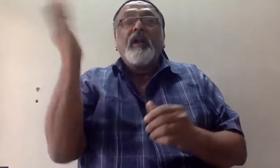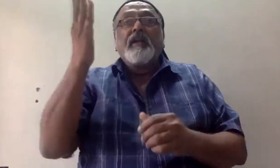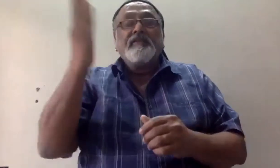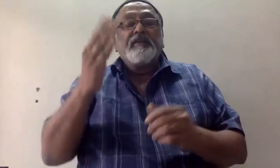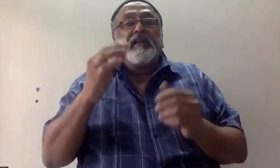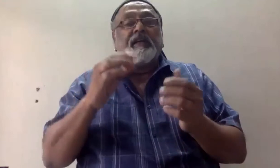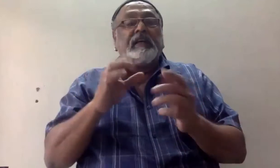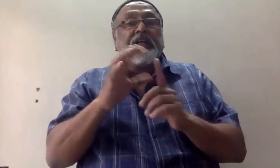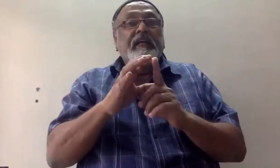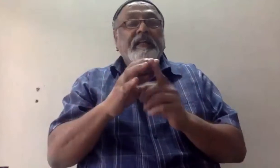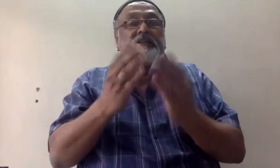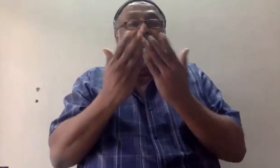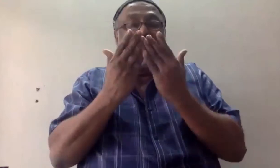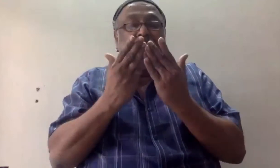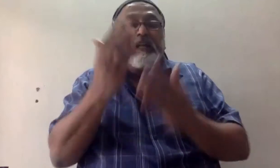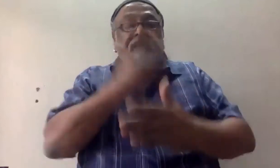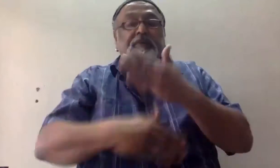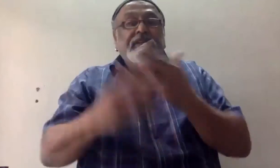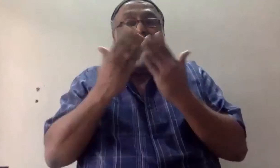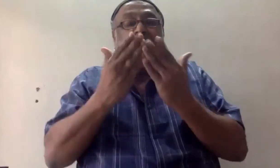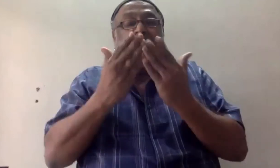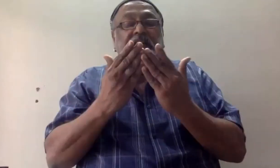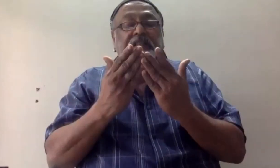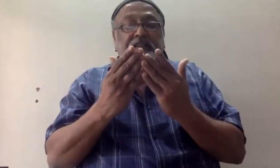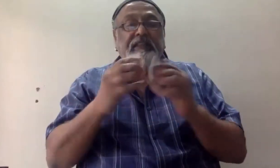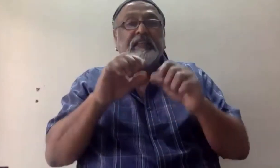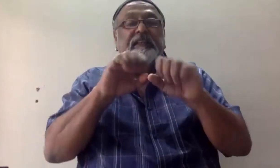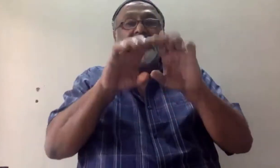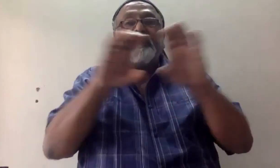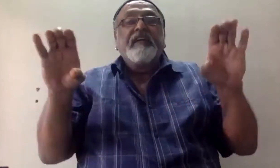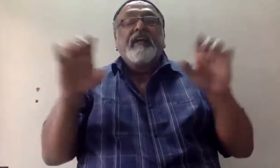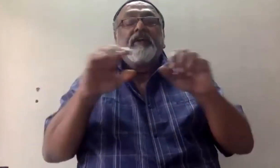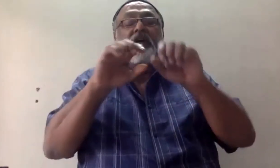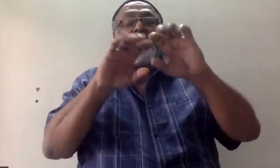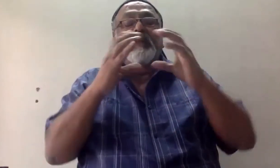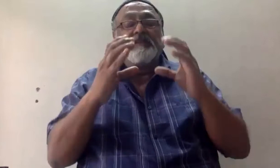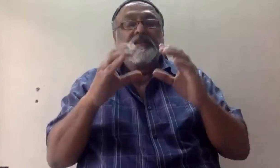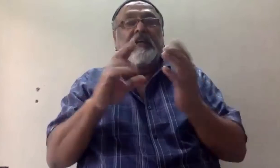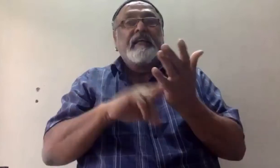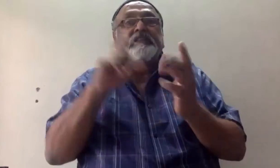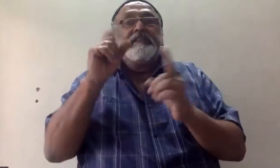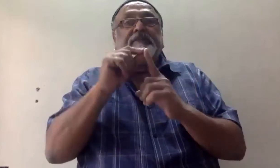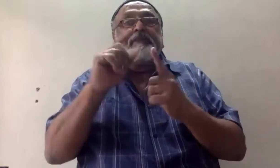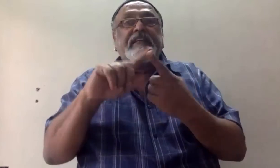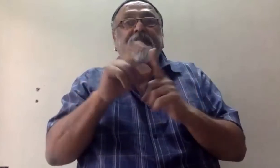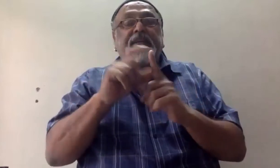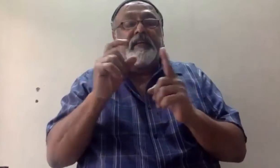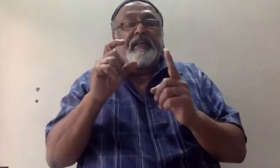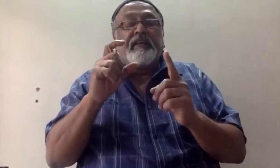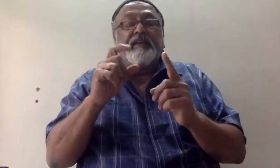Studies Certificate course jointly organized by the NCPEDP and the CDRT. The topic for today's lecture is